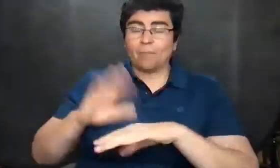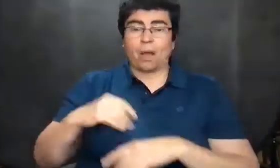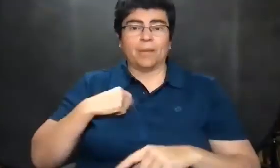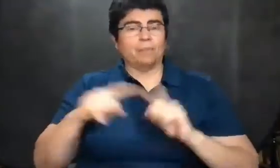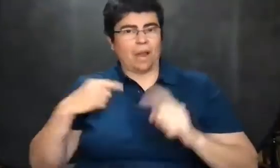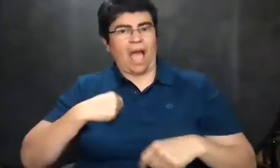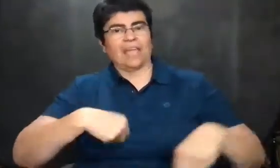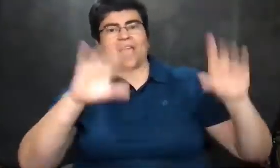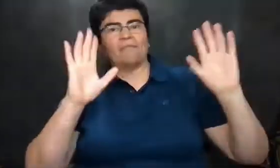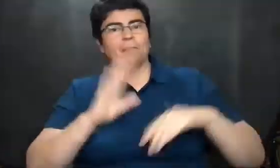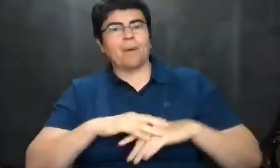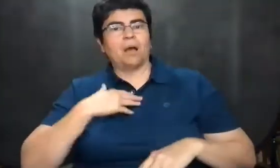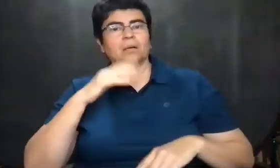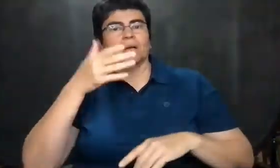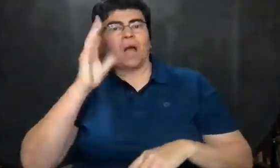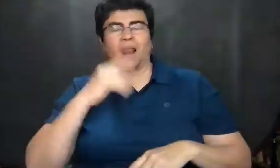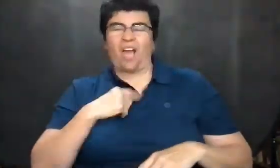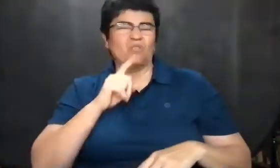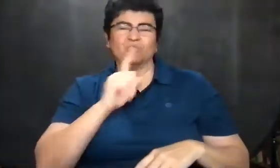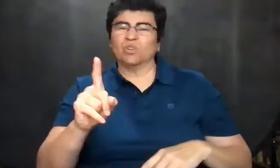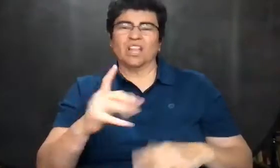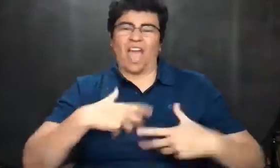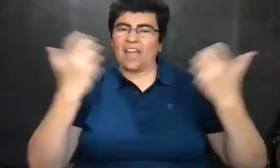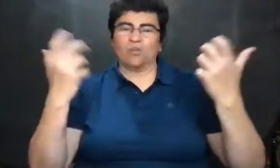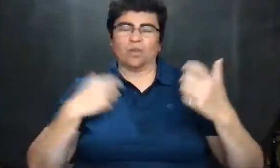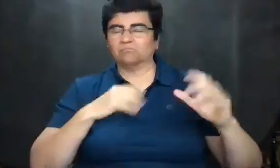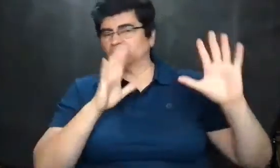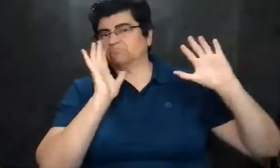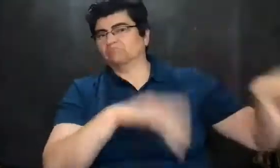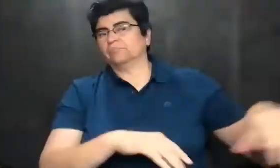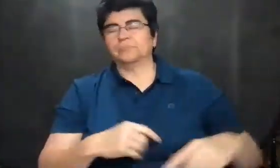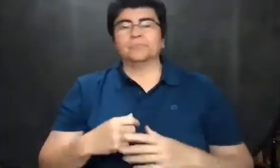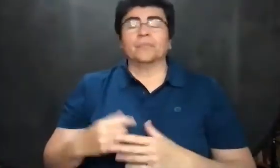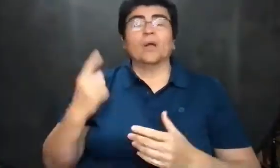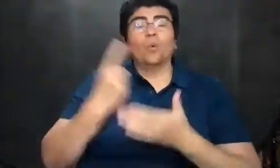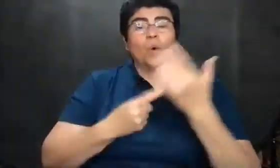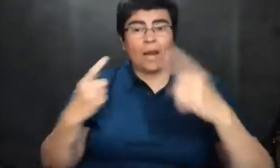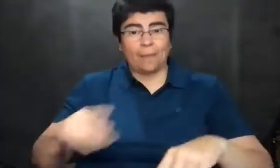like really angry. At what happened at my church was that